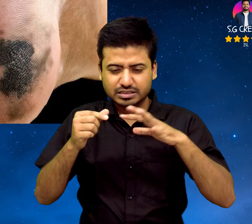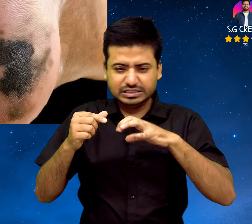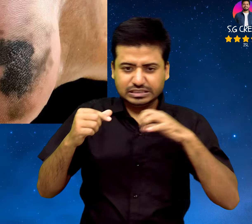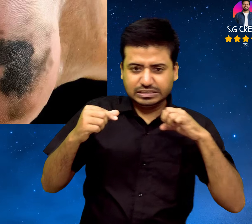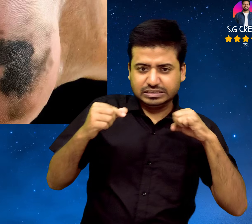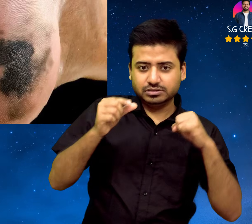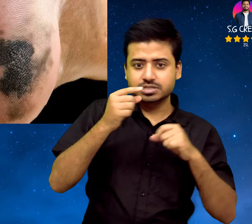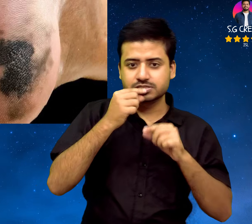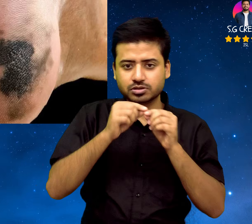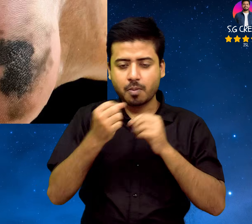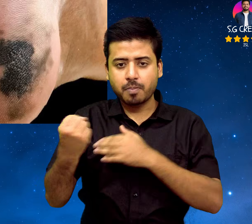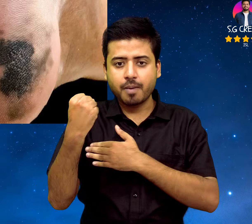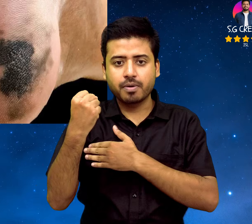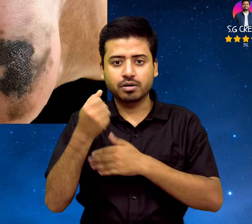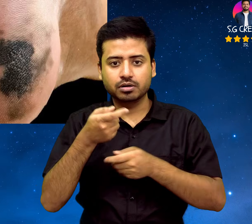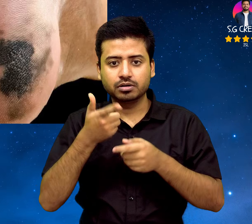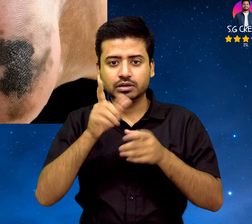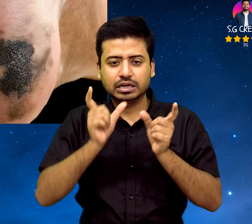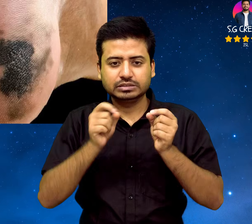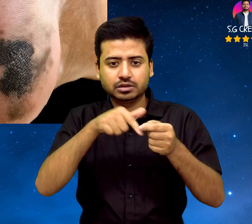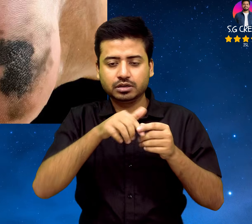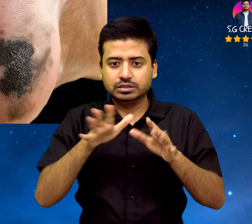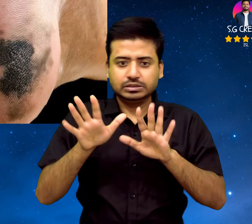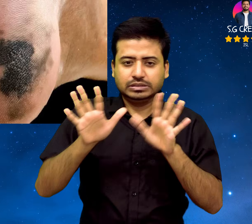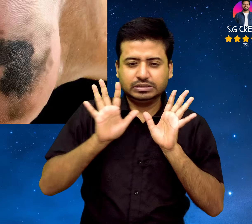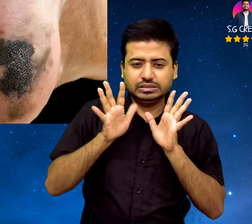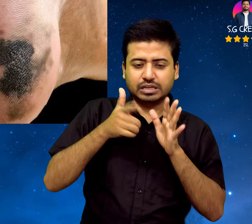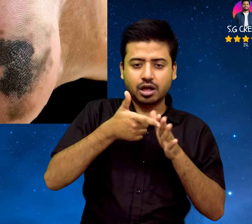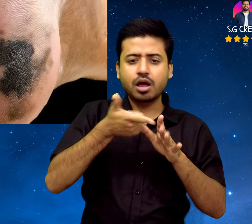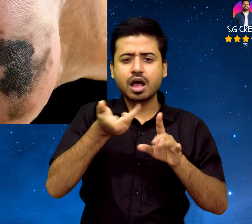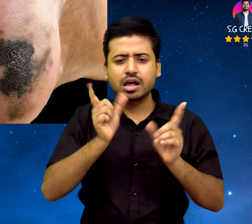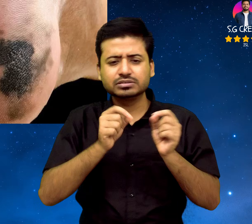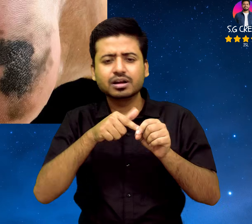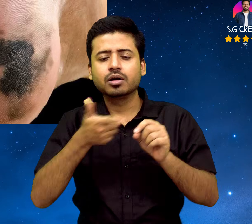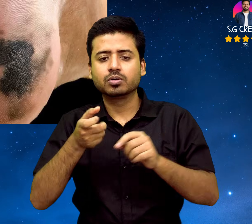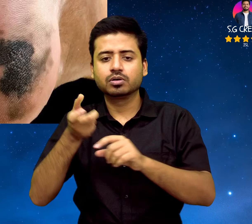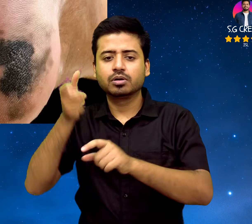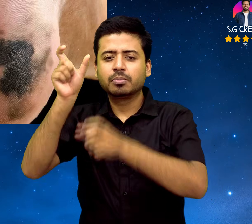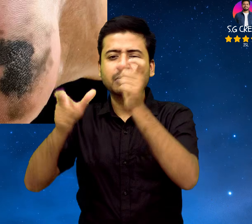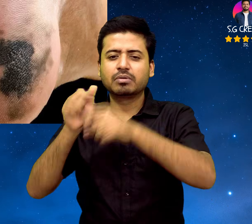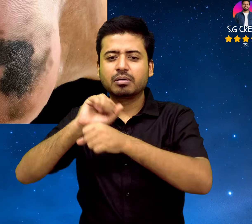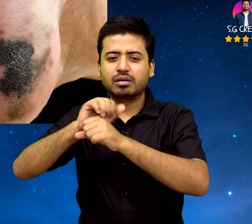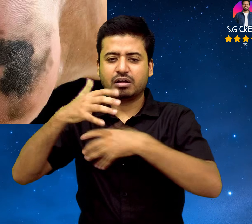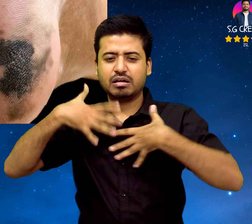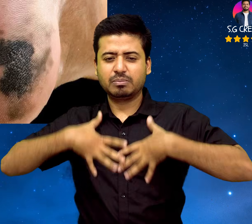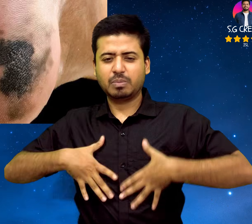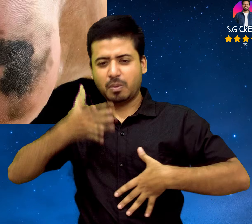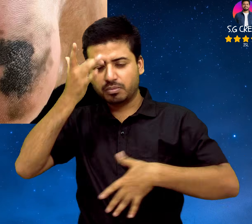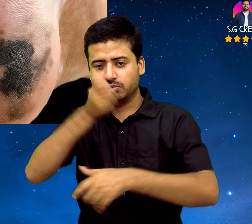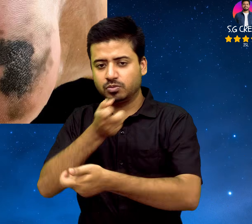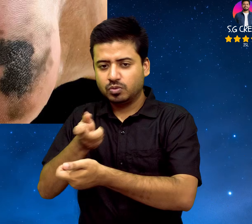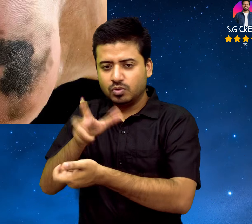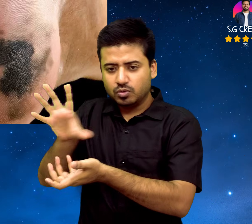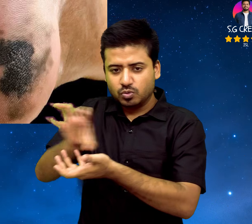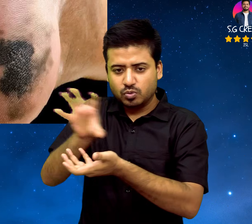3. Detoxification pathways. The liver relies heavily on sulfur donor molecules to execute